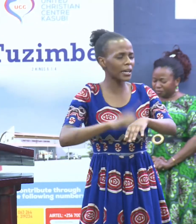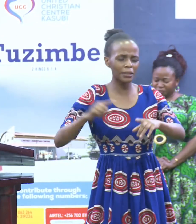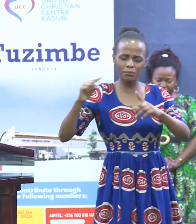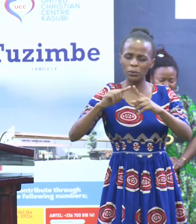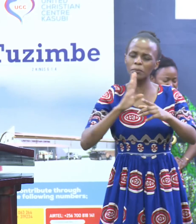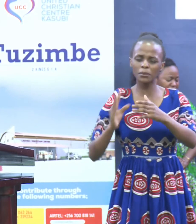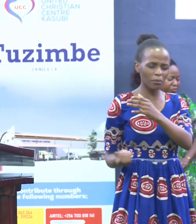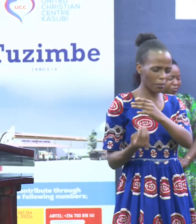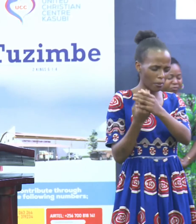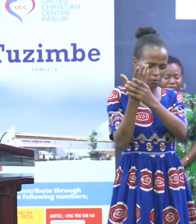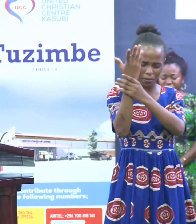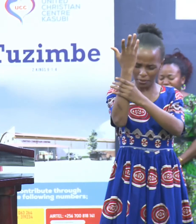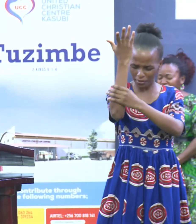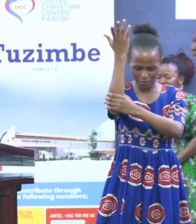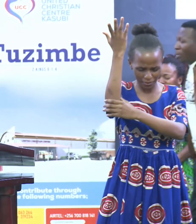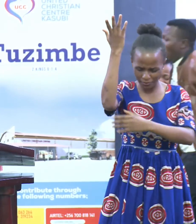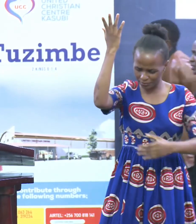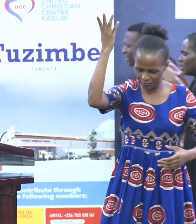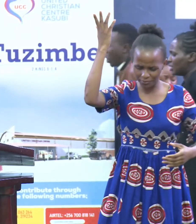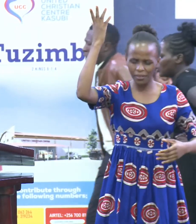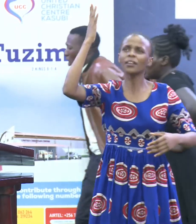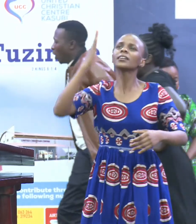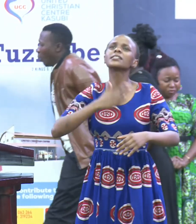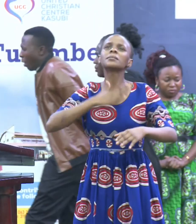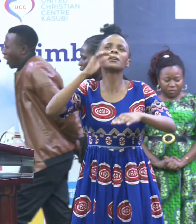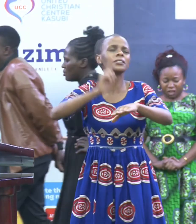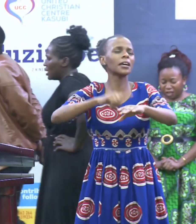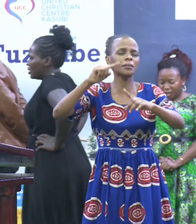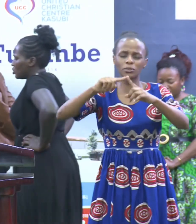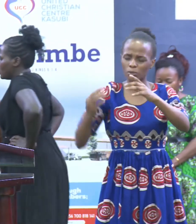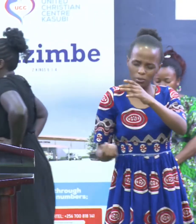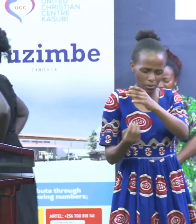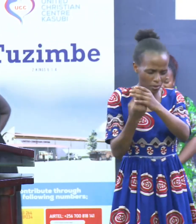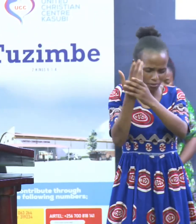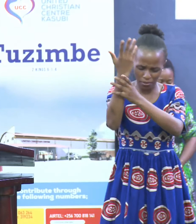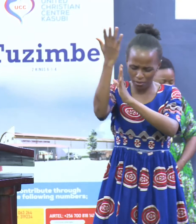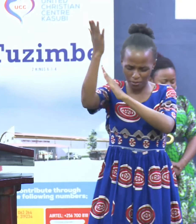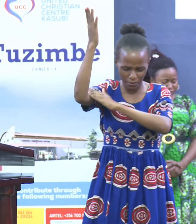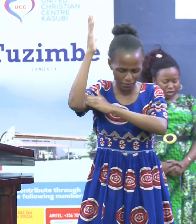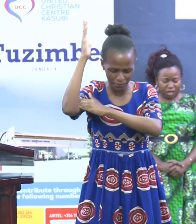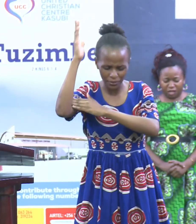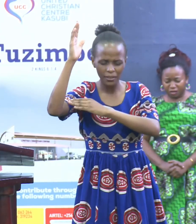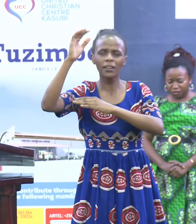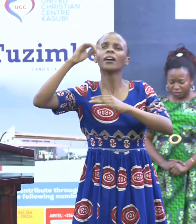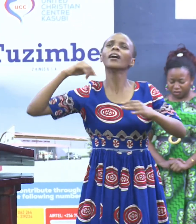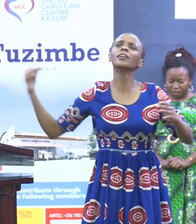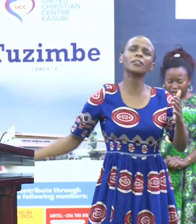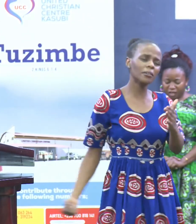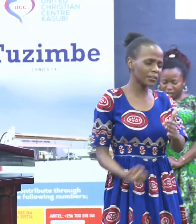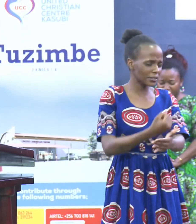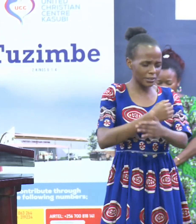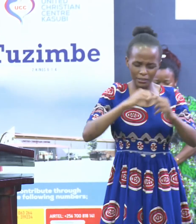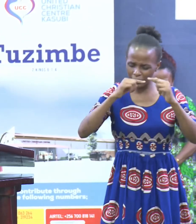byakumulisa. These are my seasons of blossoming. Biro byange byakumulisa. These are my seasons of blossoming. Ngolokokera